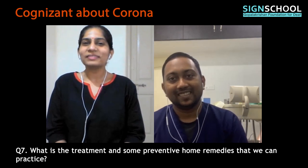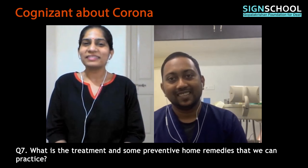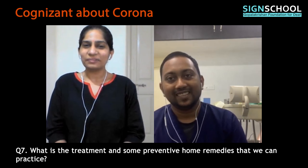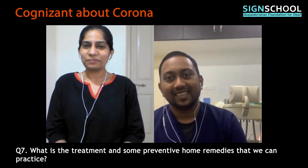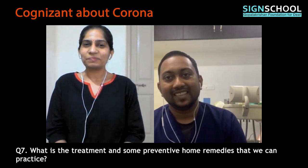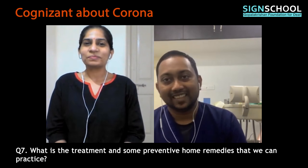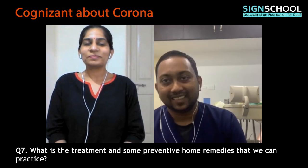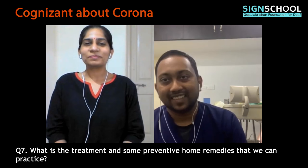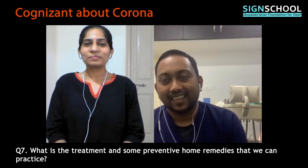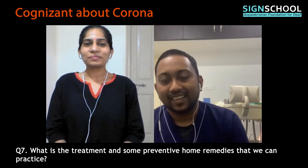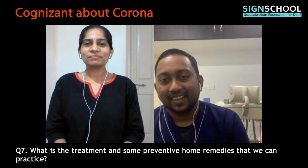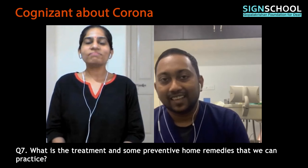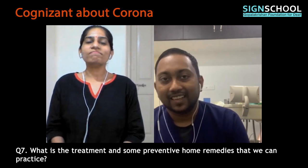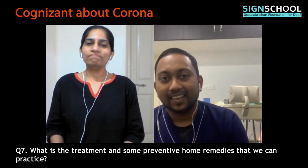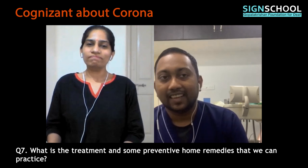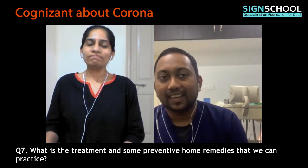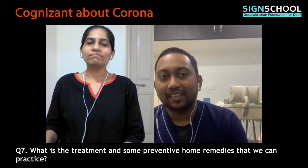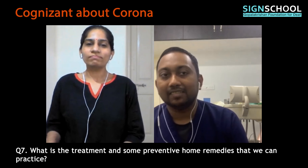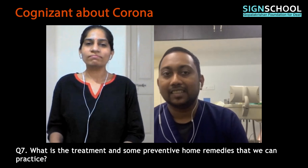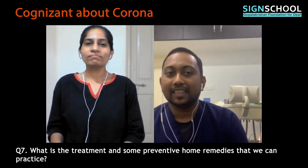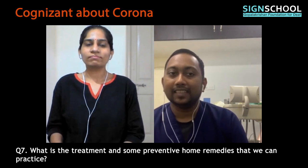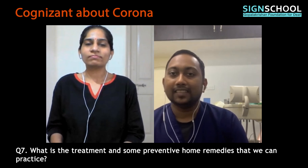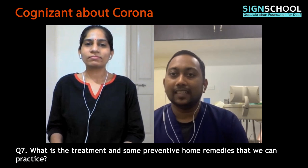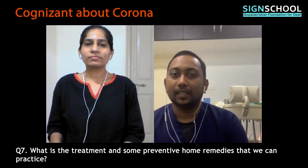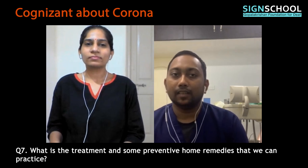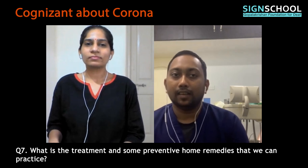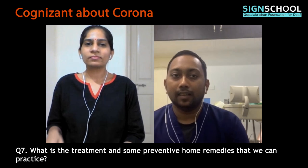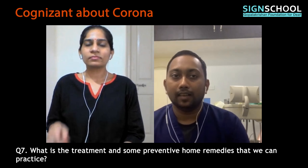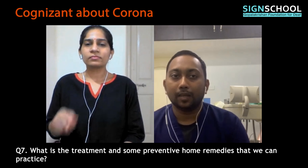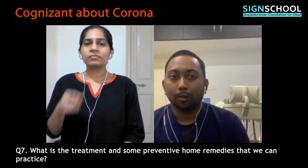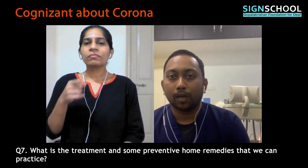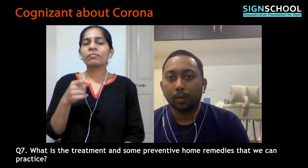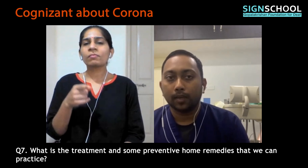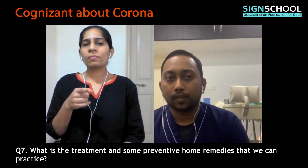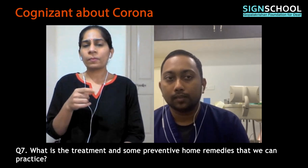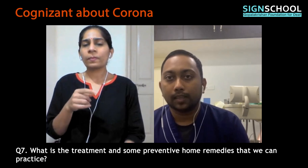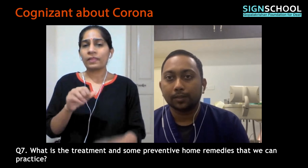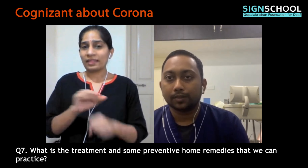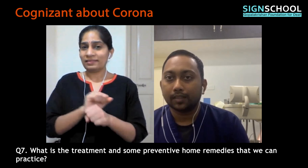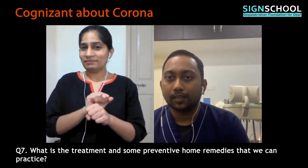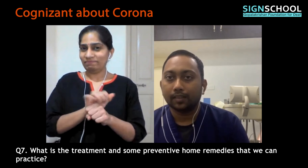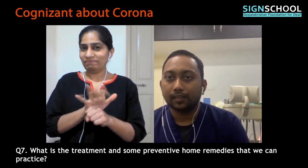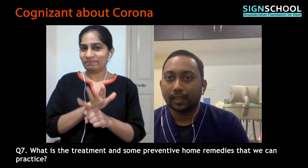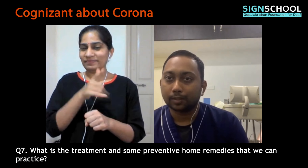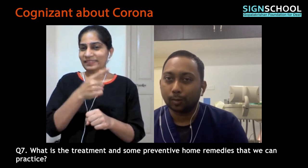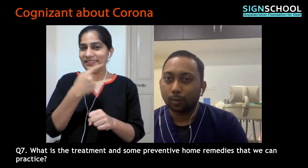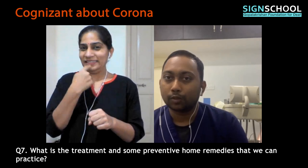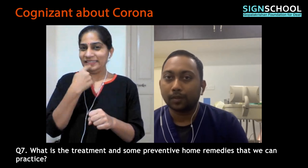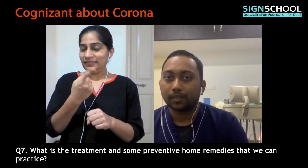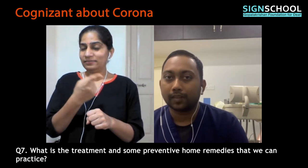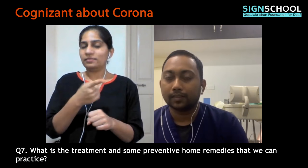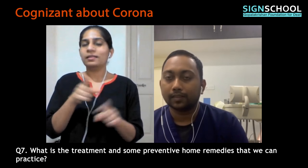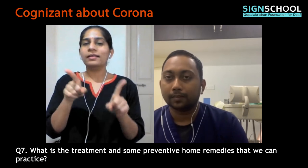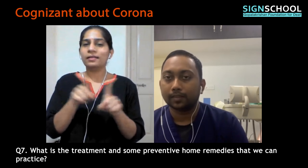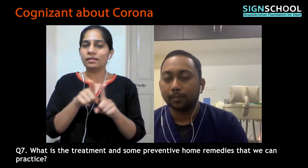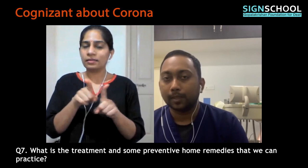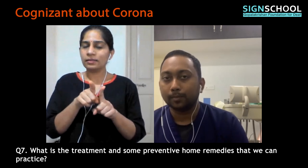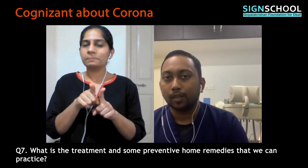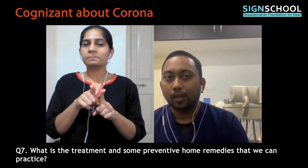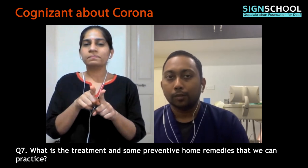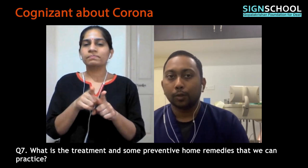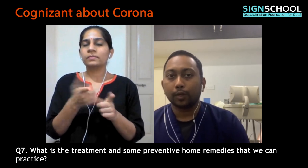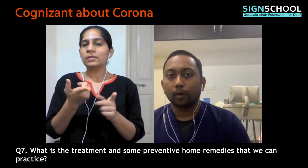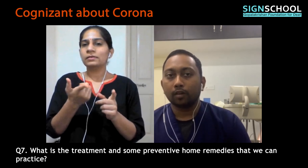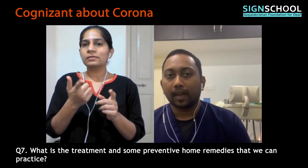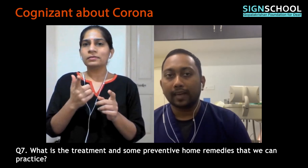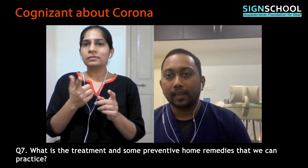me? Yes. The thing is, in coronavirus, as you said, there's no specific